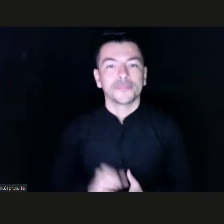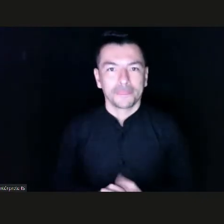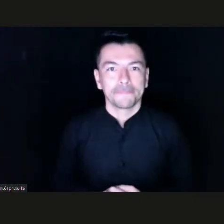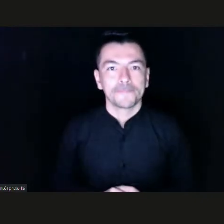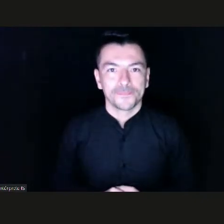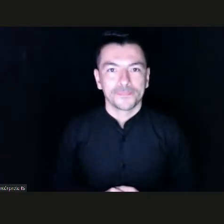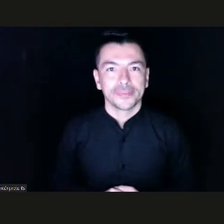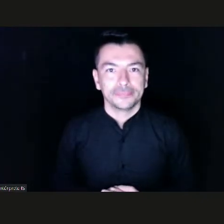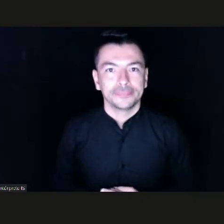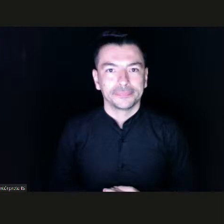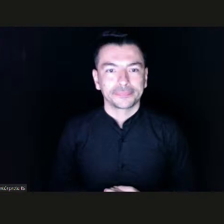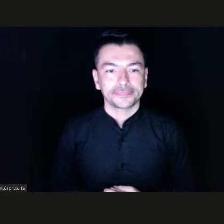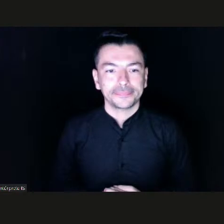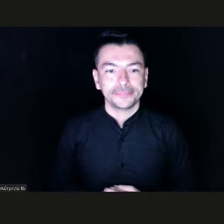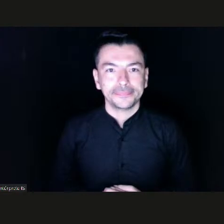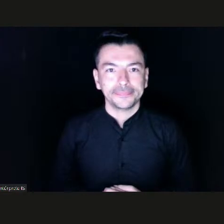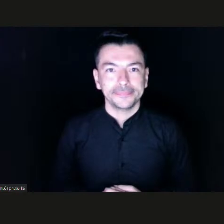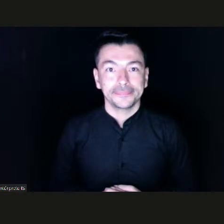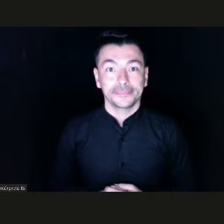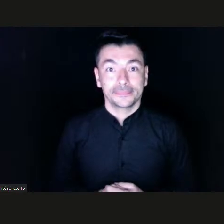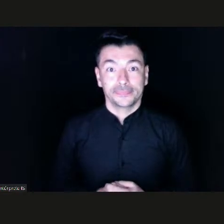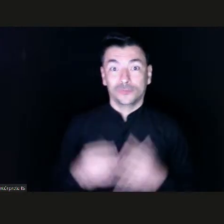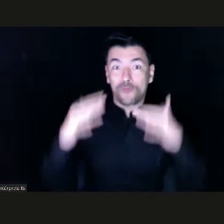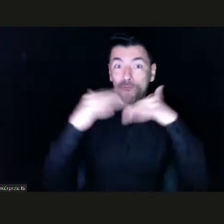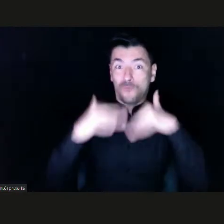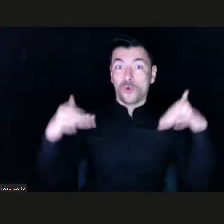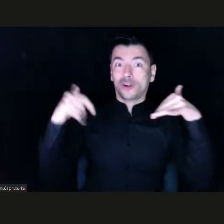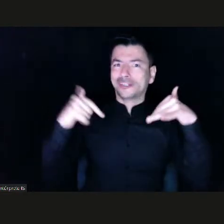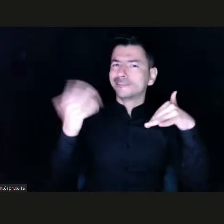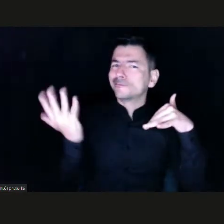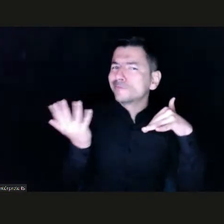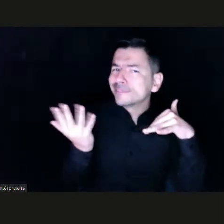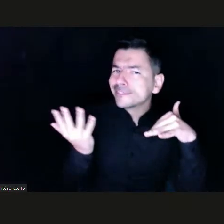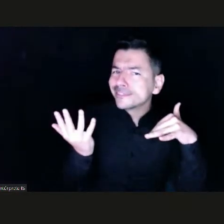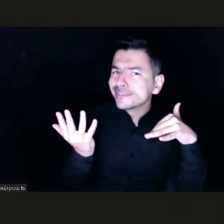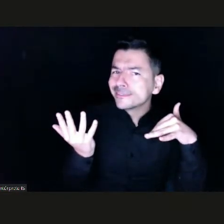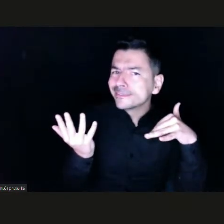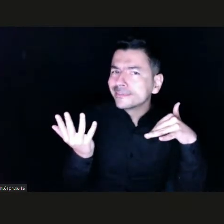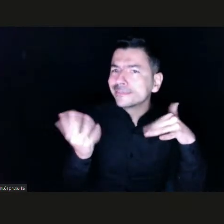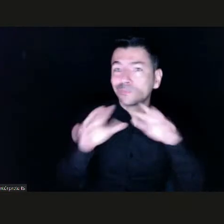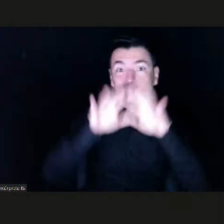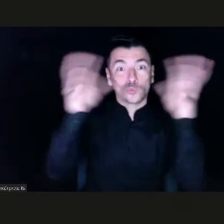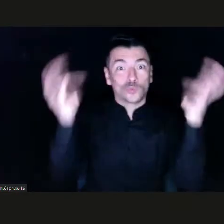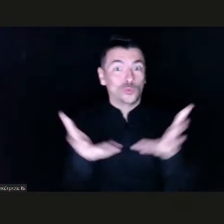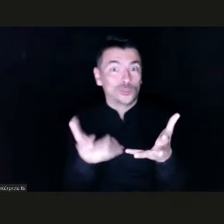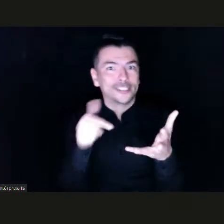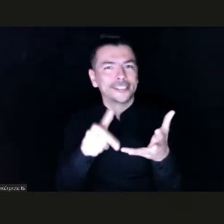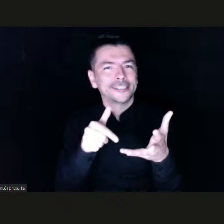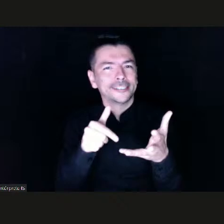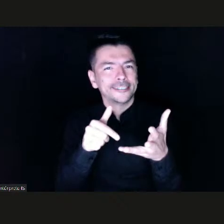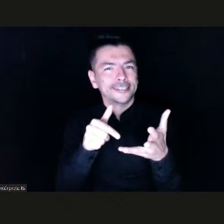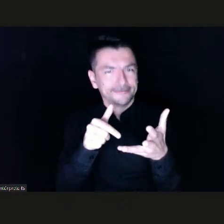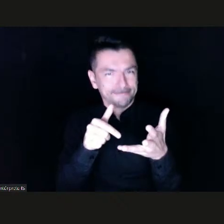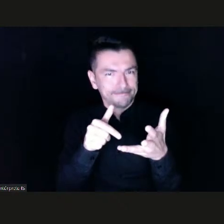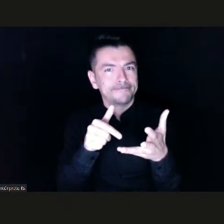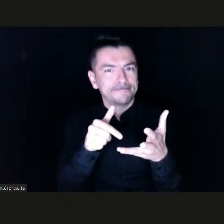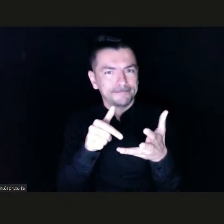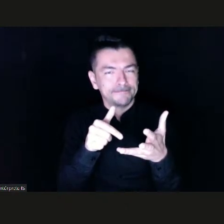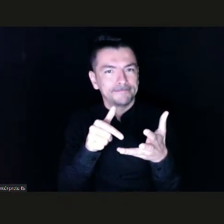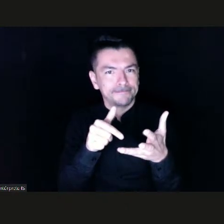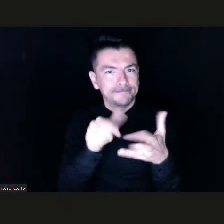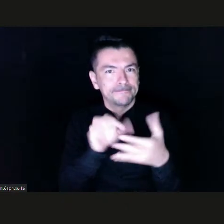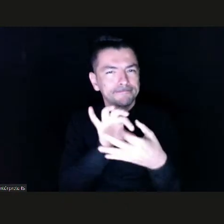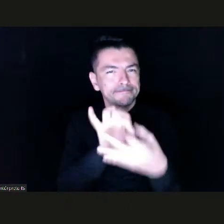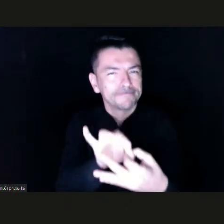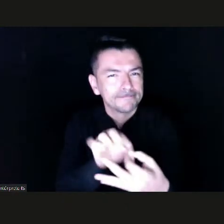Conference of the United Nations Conference on Trade and Development, or UNCTAD 15, which is